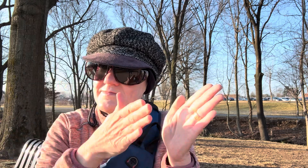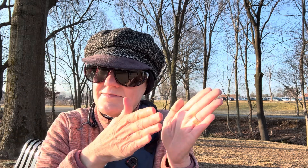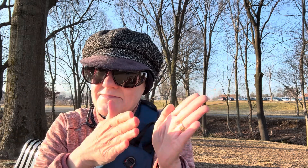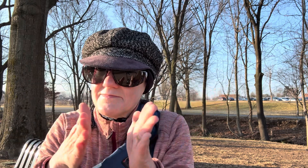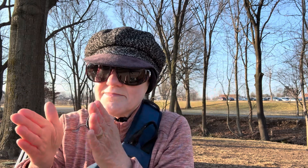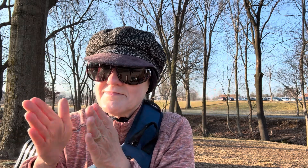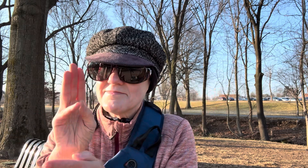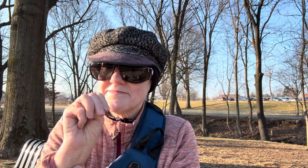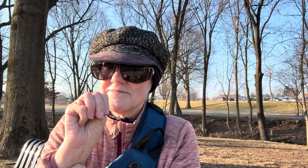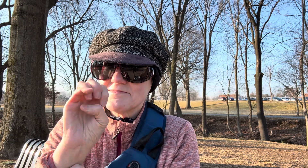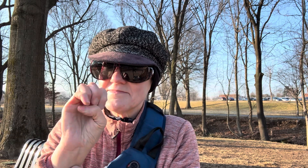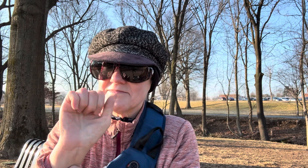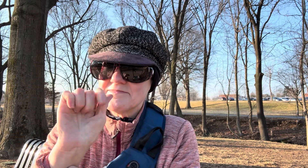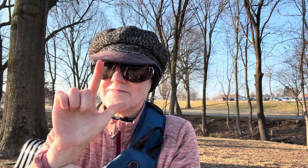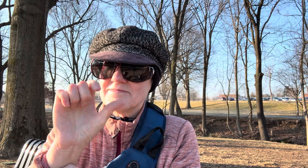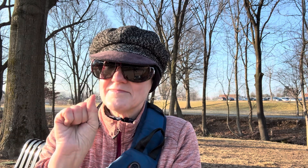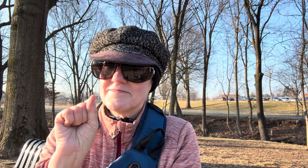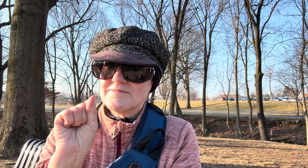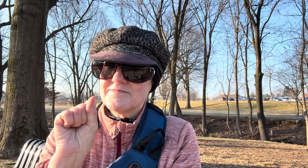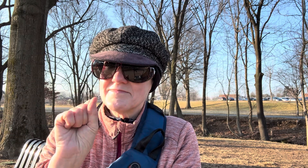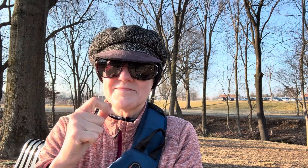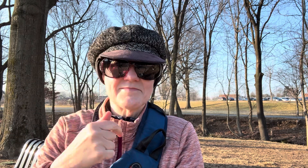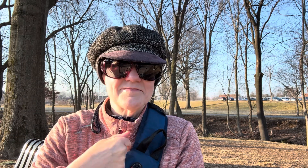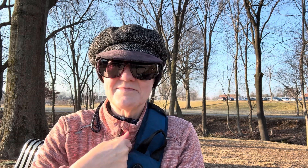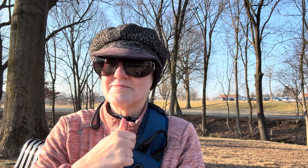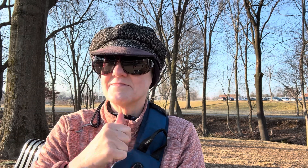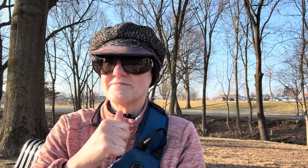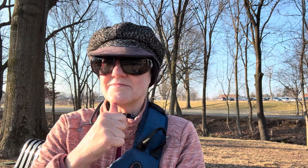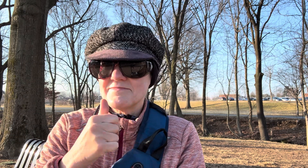and we log our meals ahead of time.